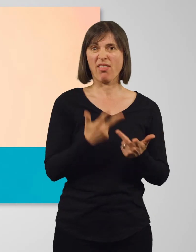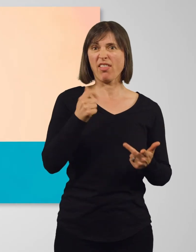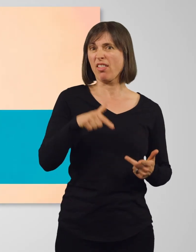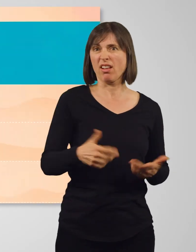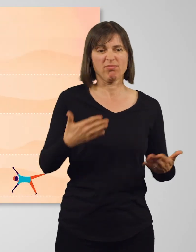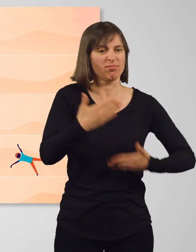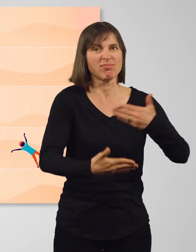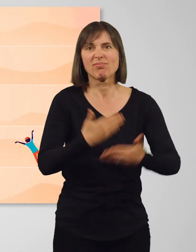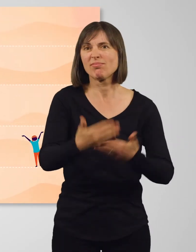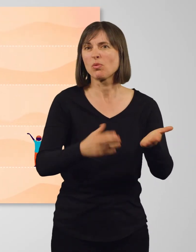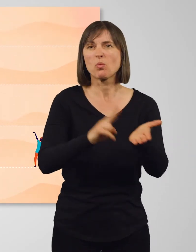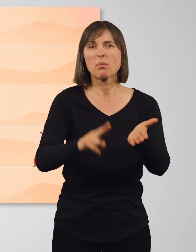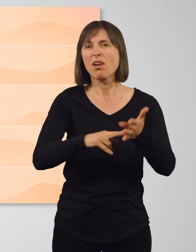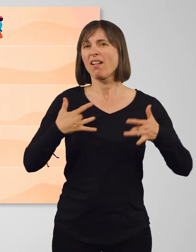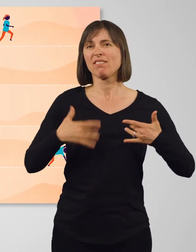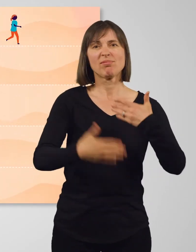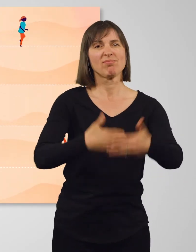it won't stop you from living life as usual.